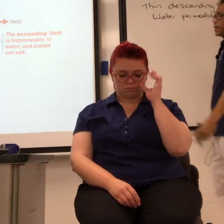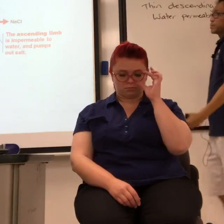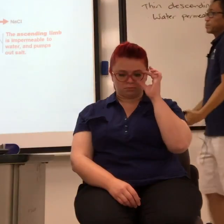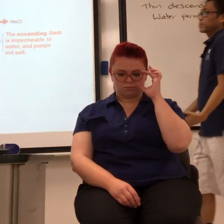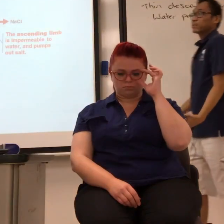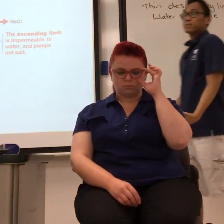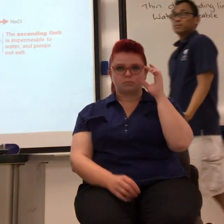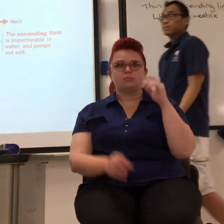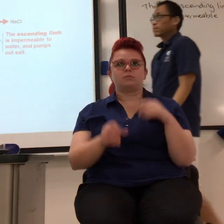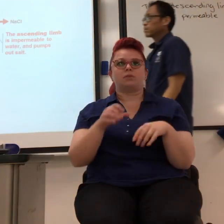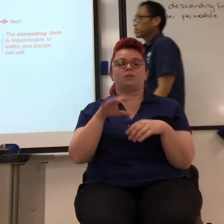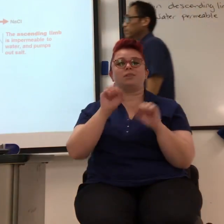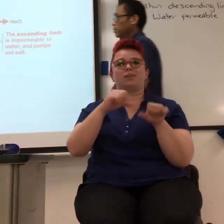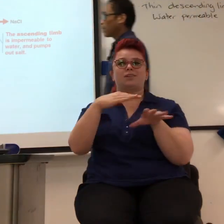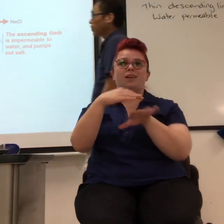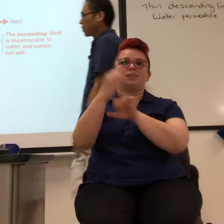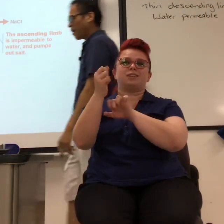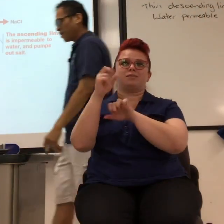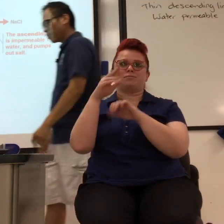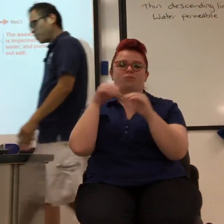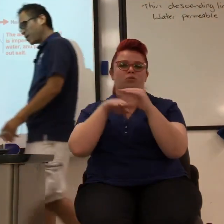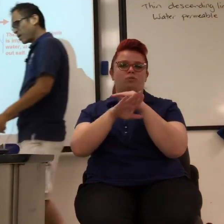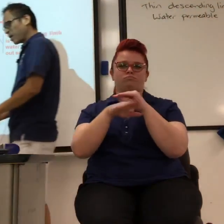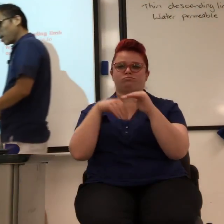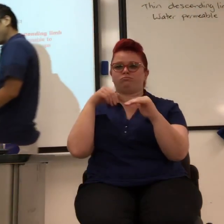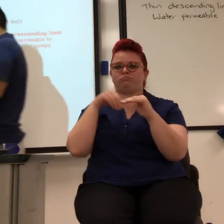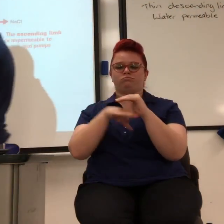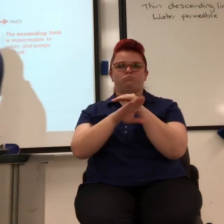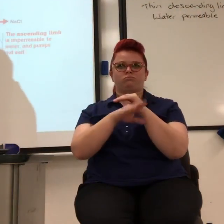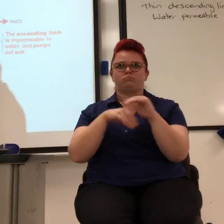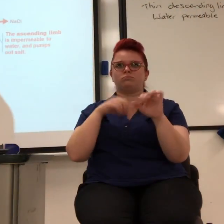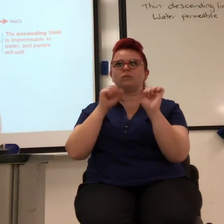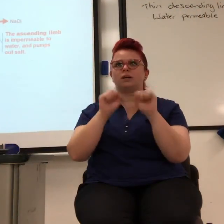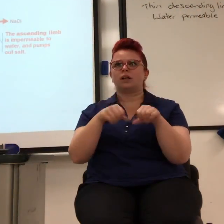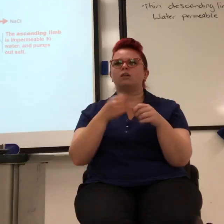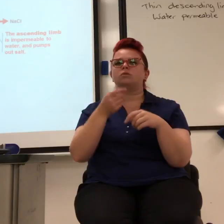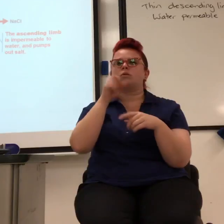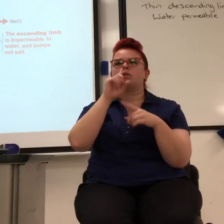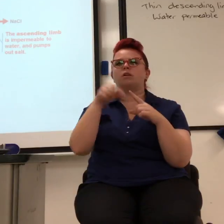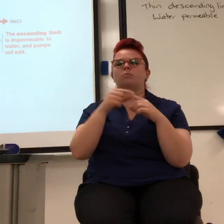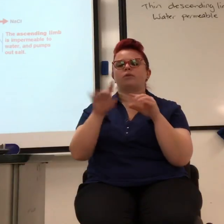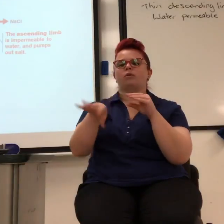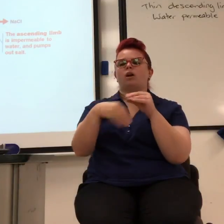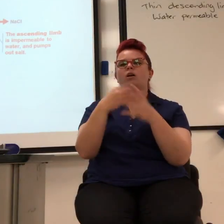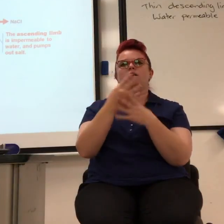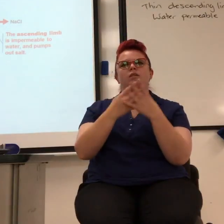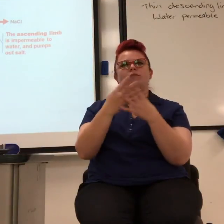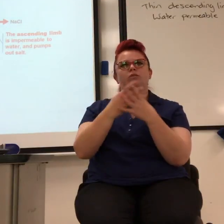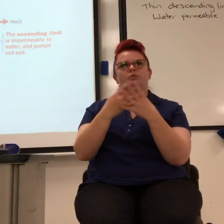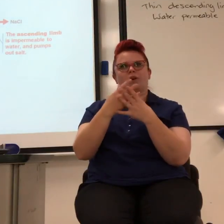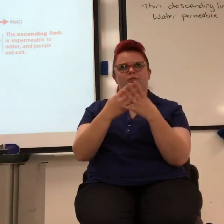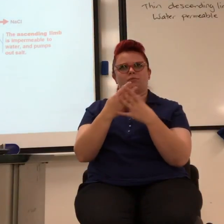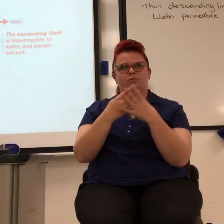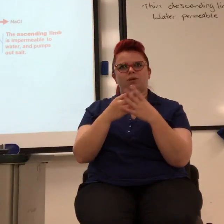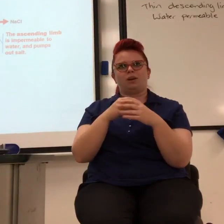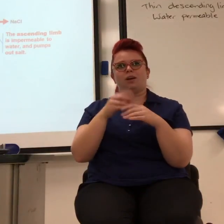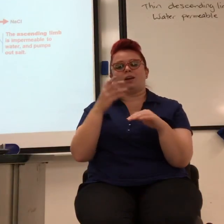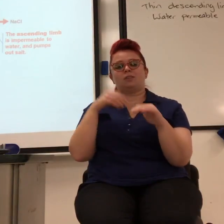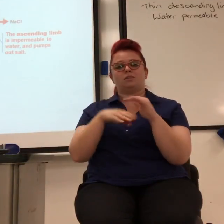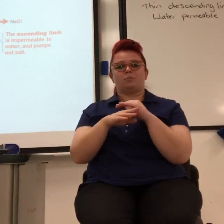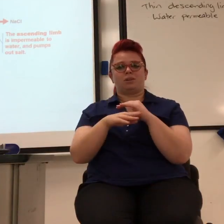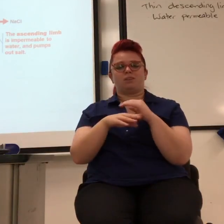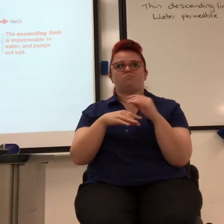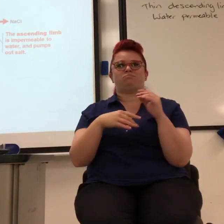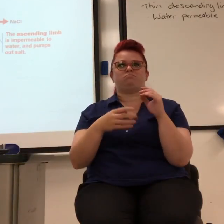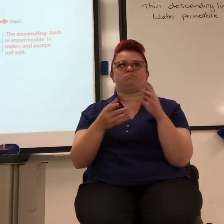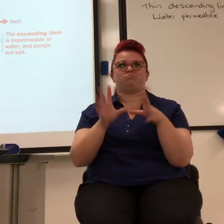Well, or enter. Now think about it. You're putting a filtrate in. The filtrate's coming in at 300.